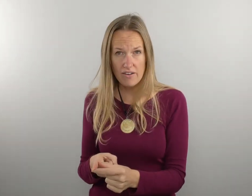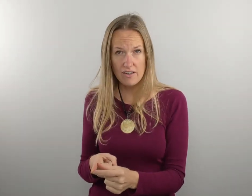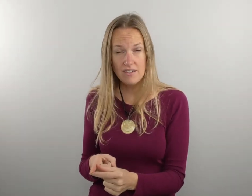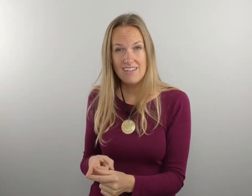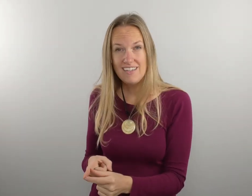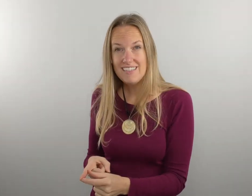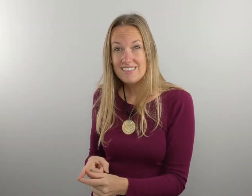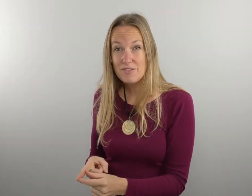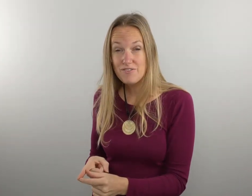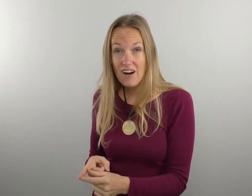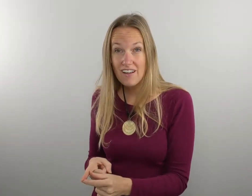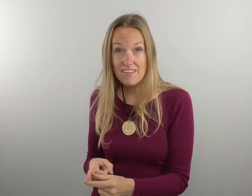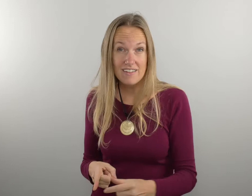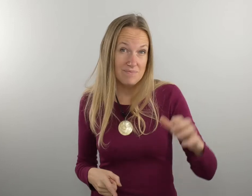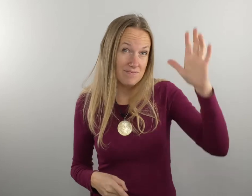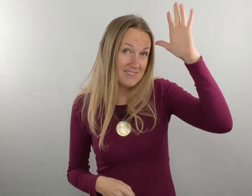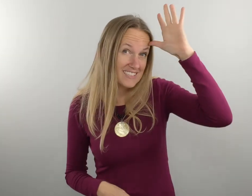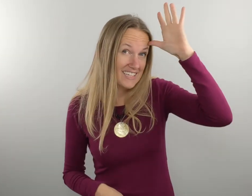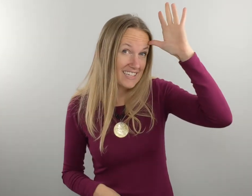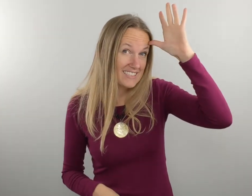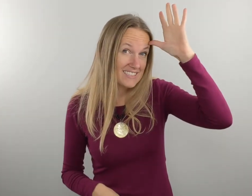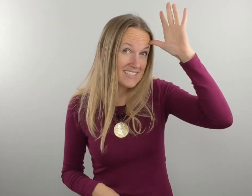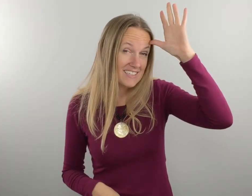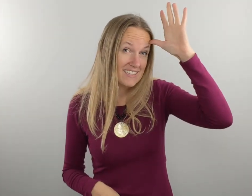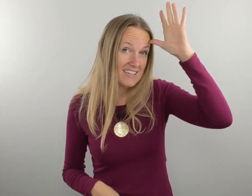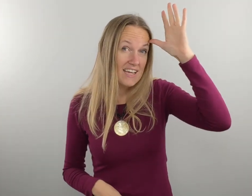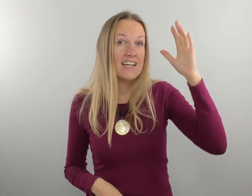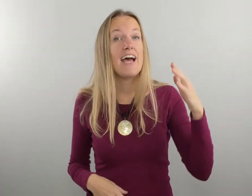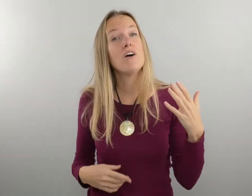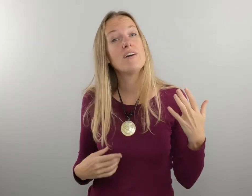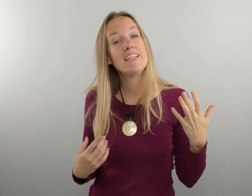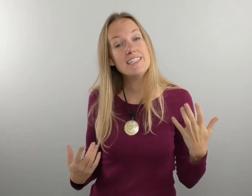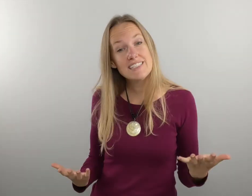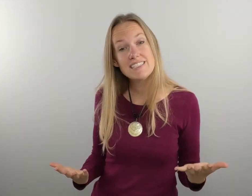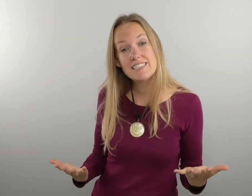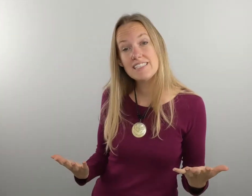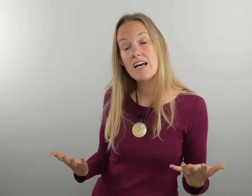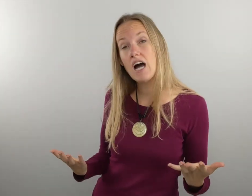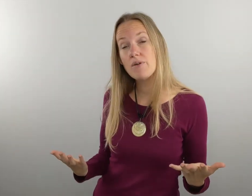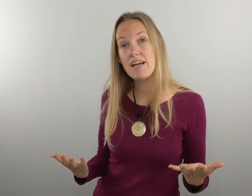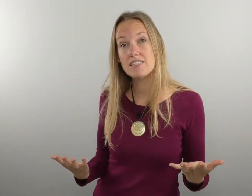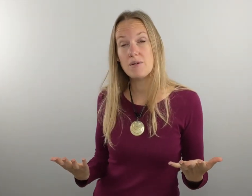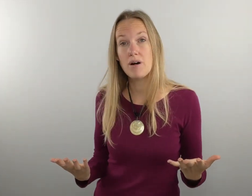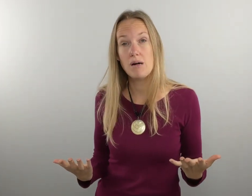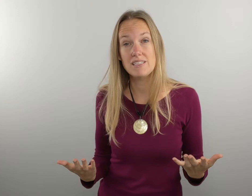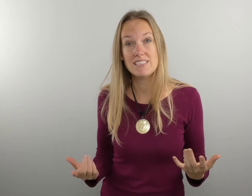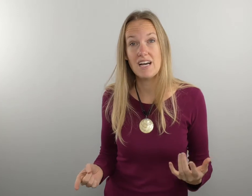Father. So Father, it's like this. Now, in this instance, I would actually probably